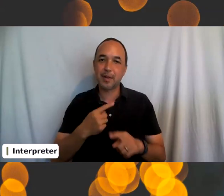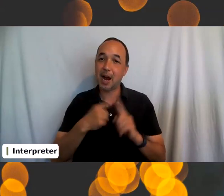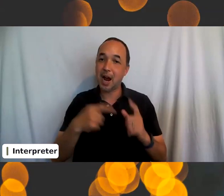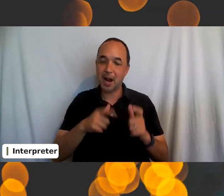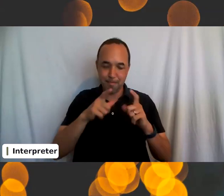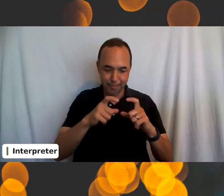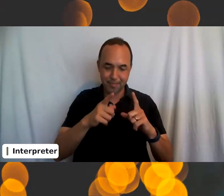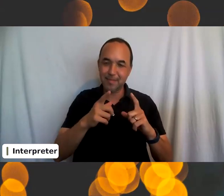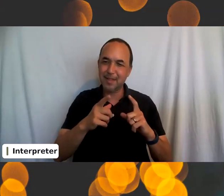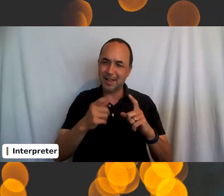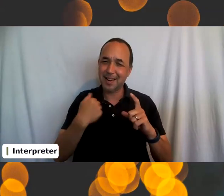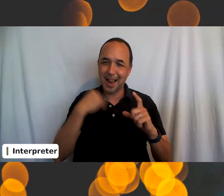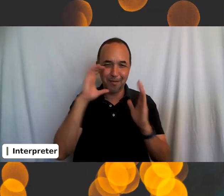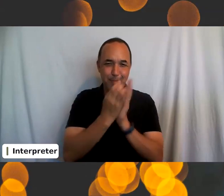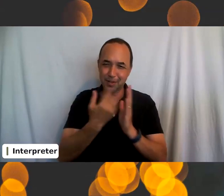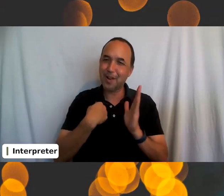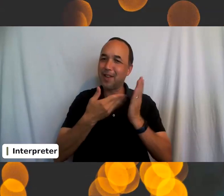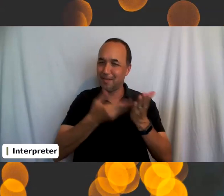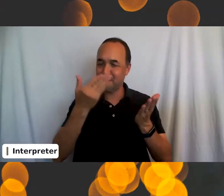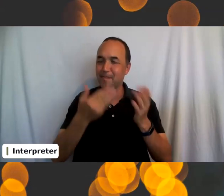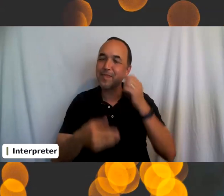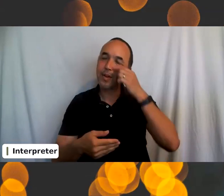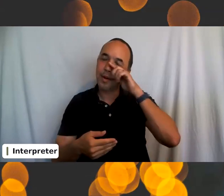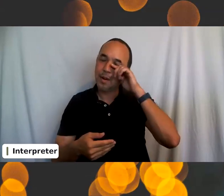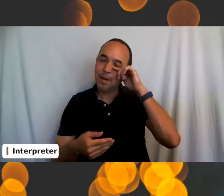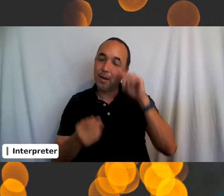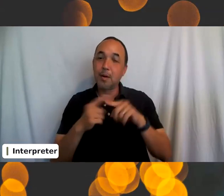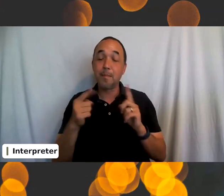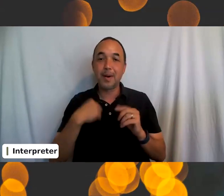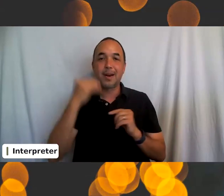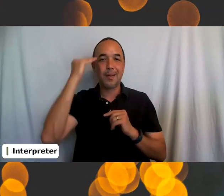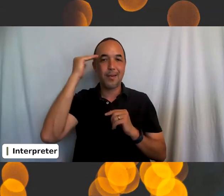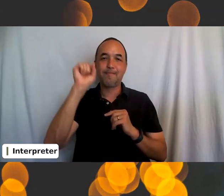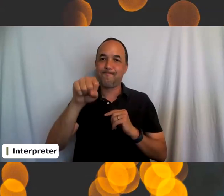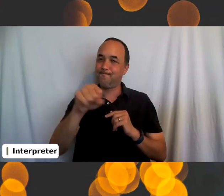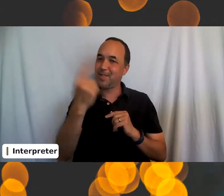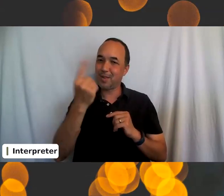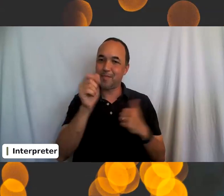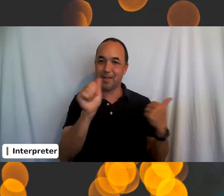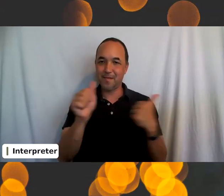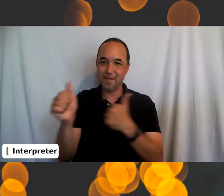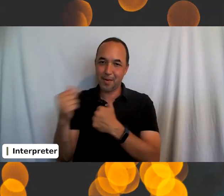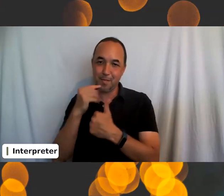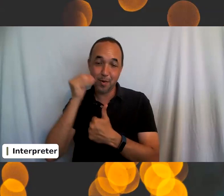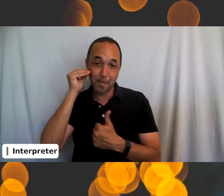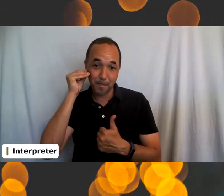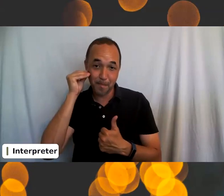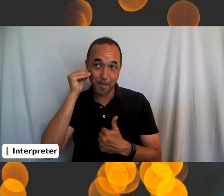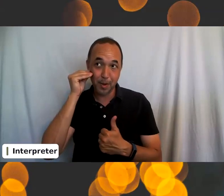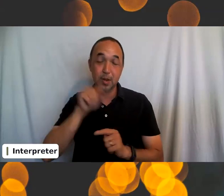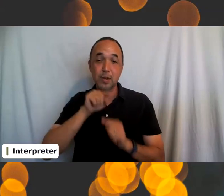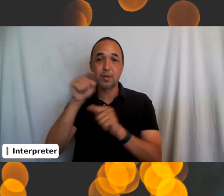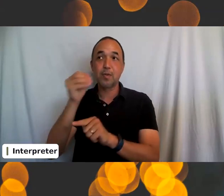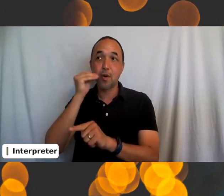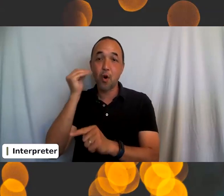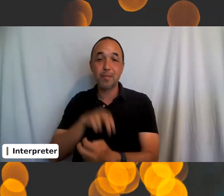that. And so I knew at that point something did probably come home with me. And I went home and I sat down and I talked to this spirit